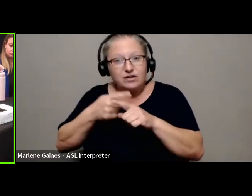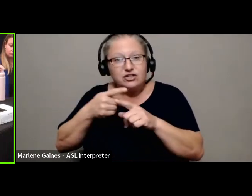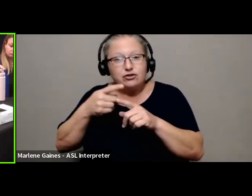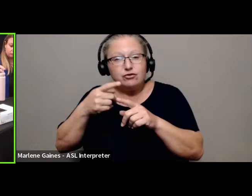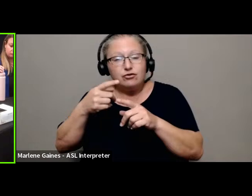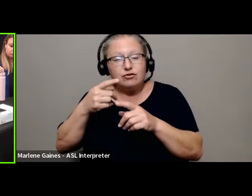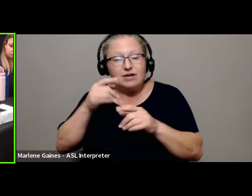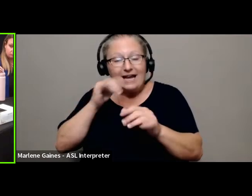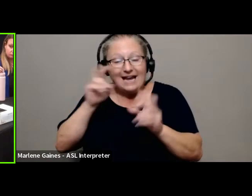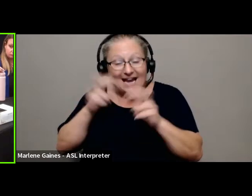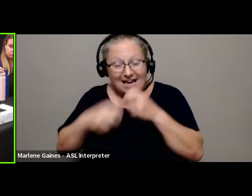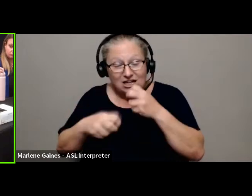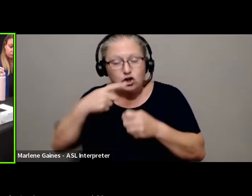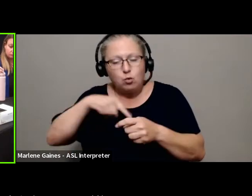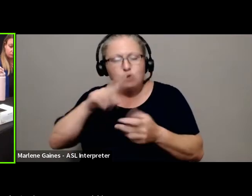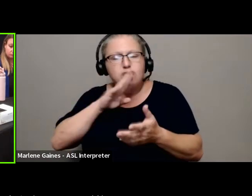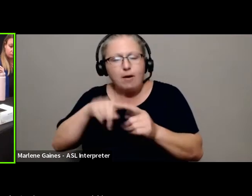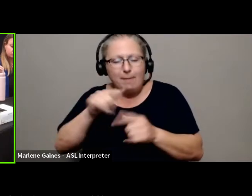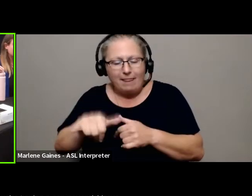it. Again,